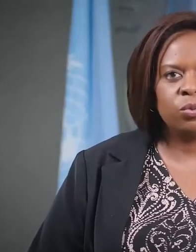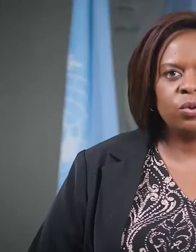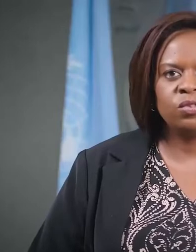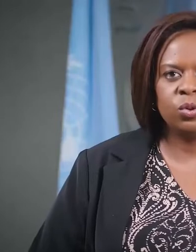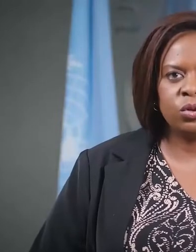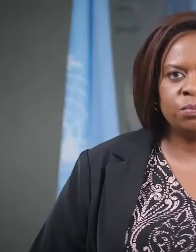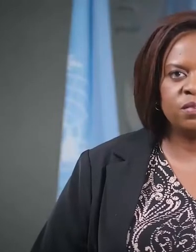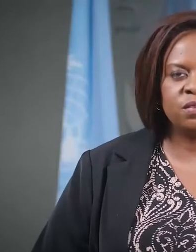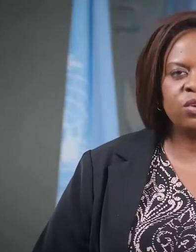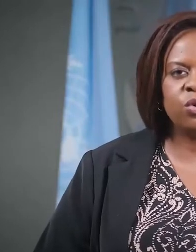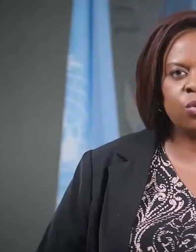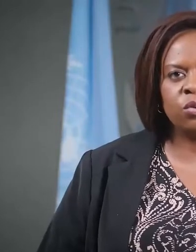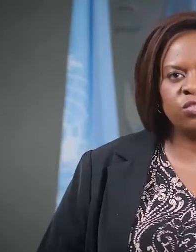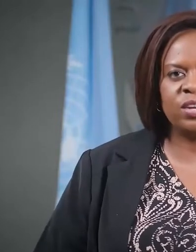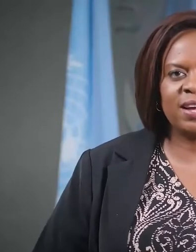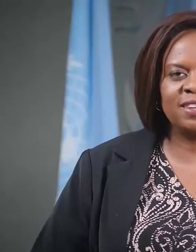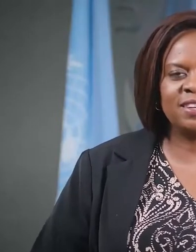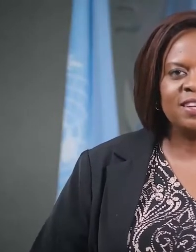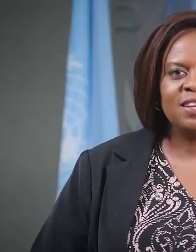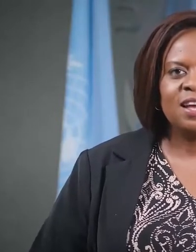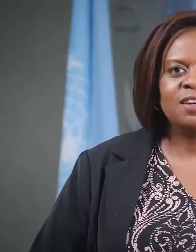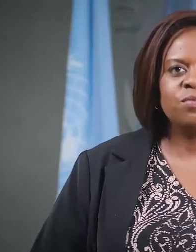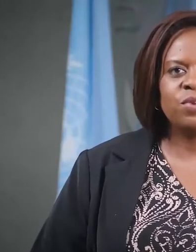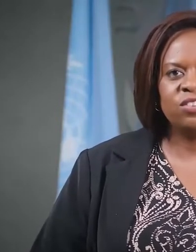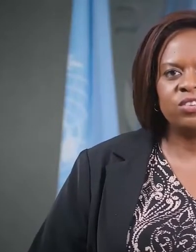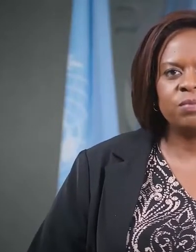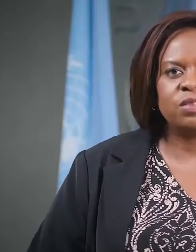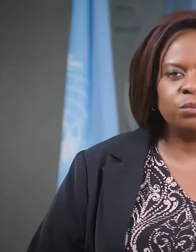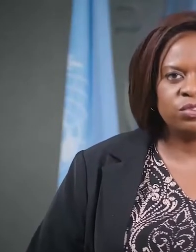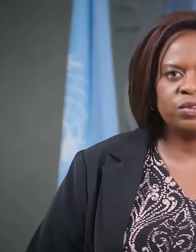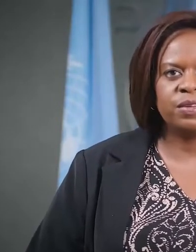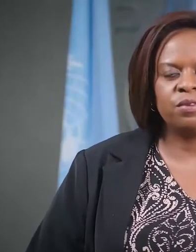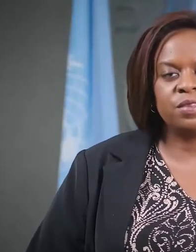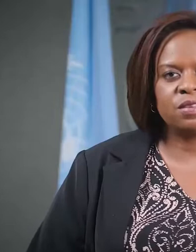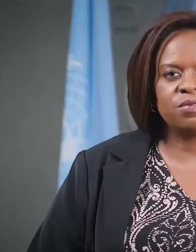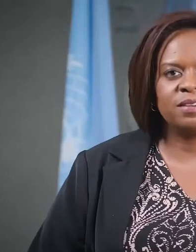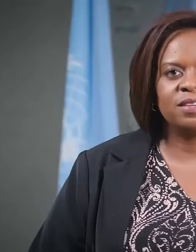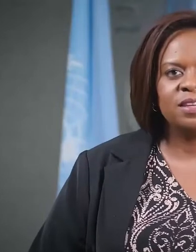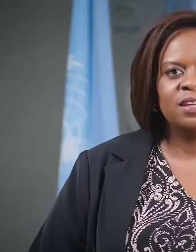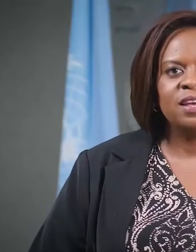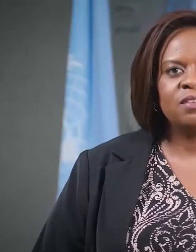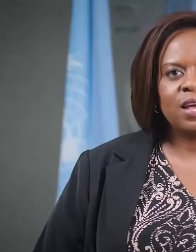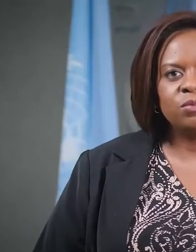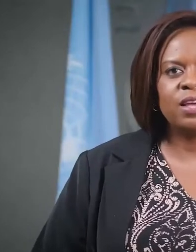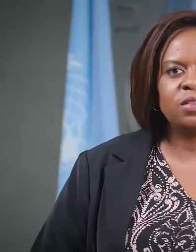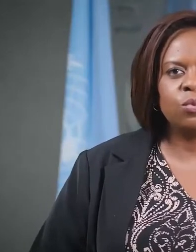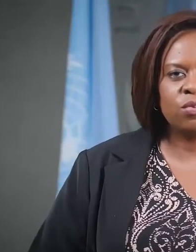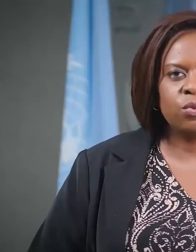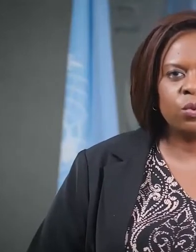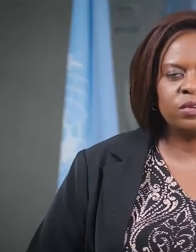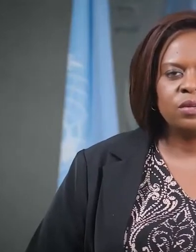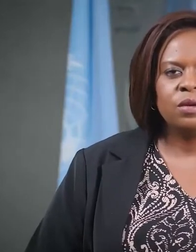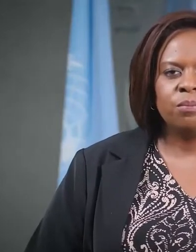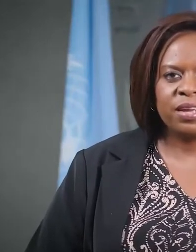to make global goals local business across all of Sri Lanka, and I invite you to make the most of this event. It's time to take the